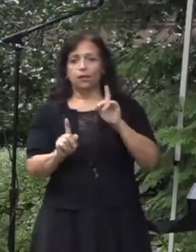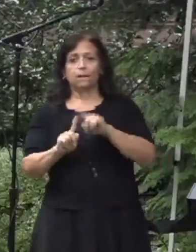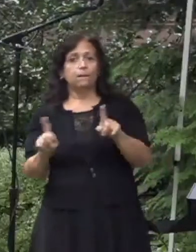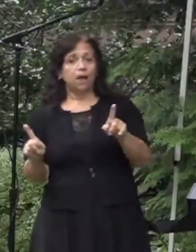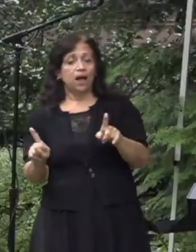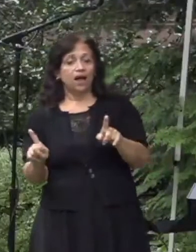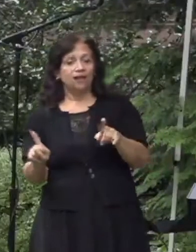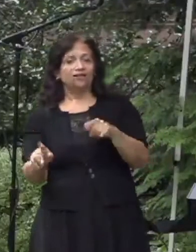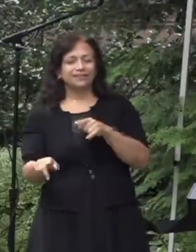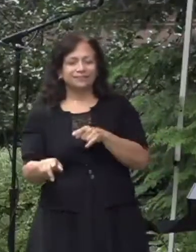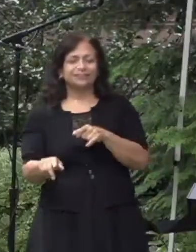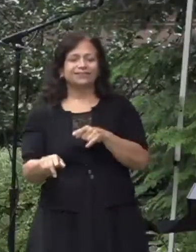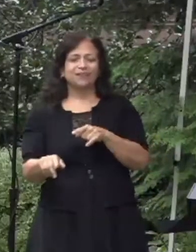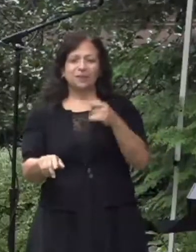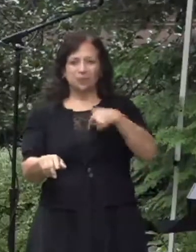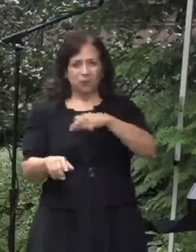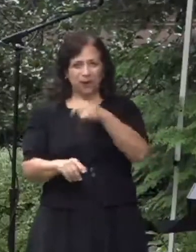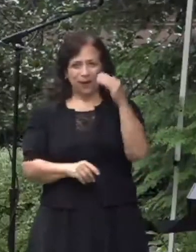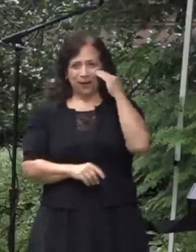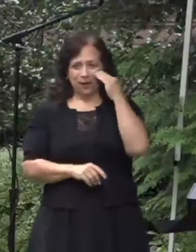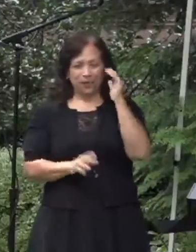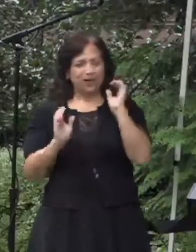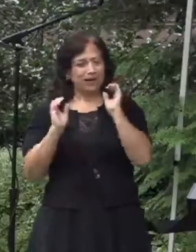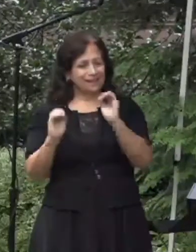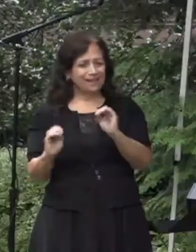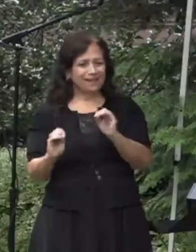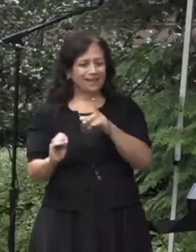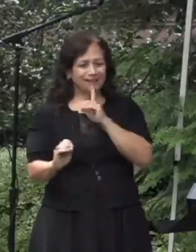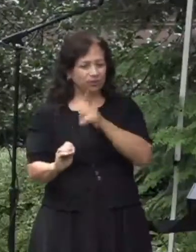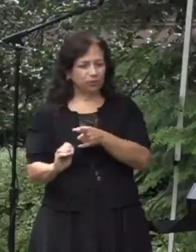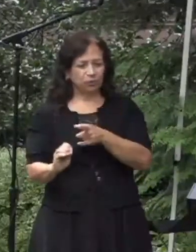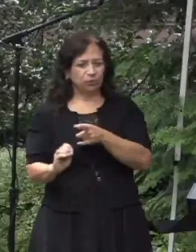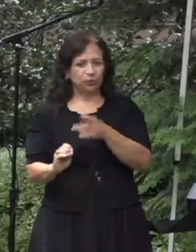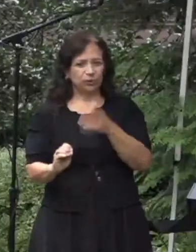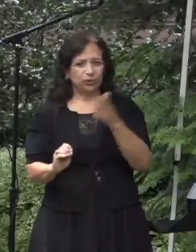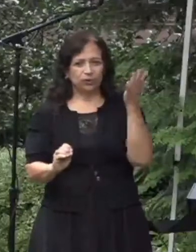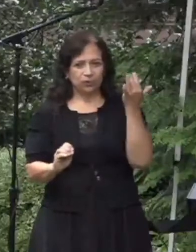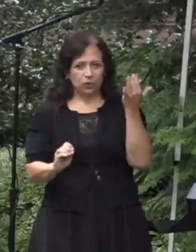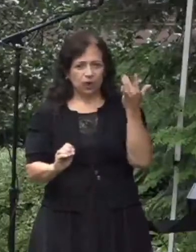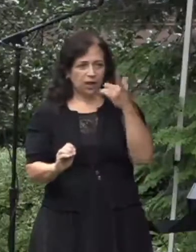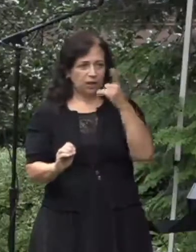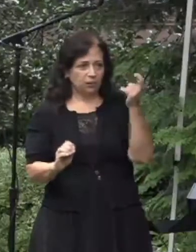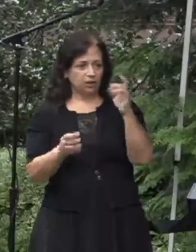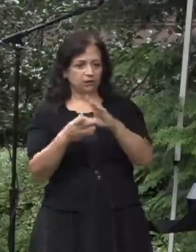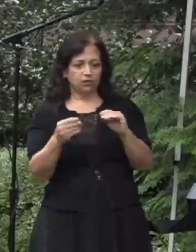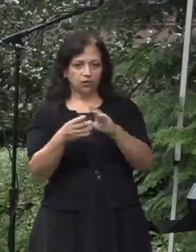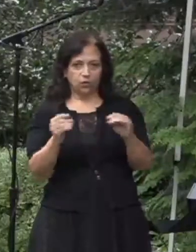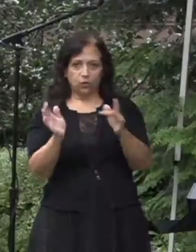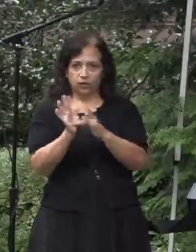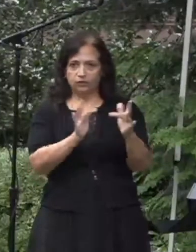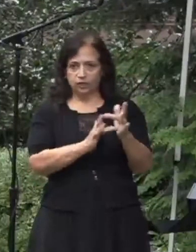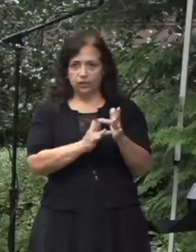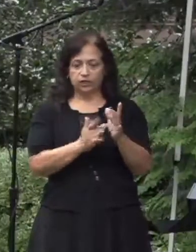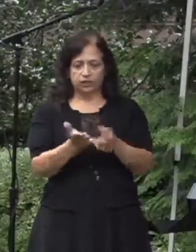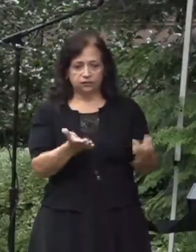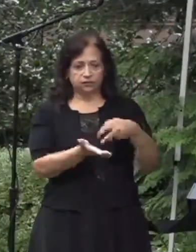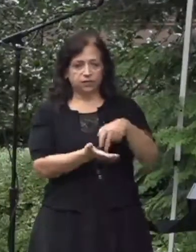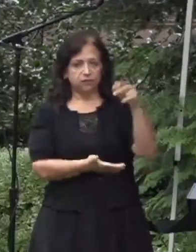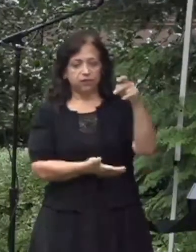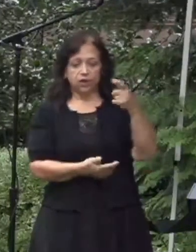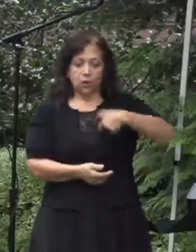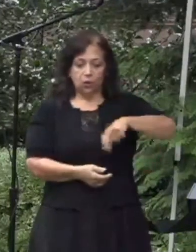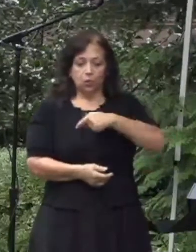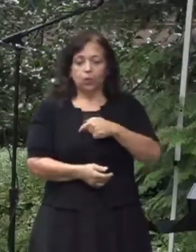alert, we know that none of this is true because of the story of Jesus. We